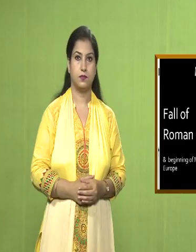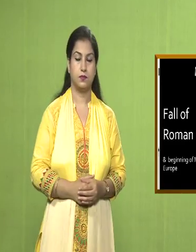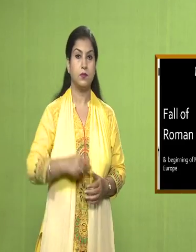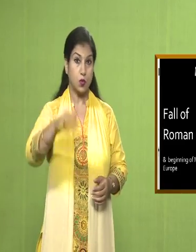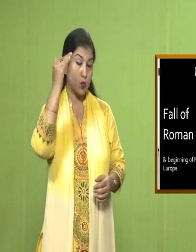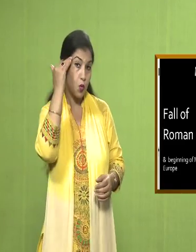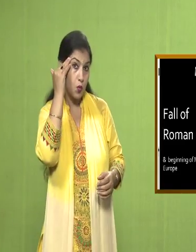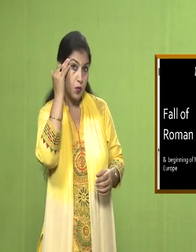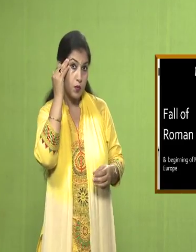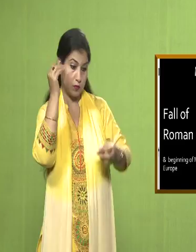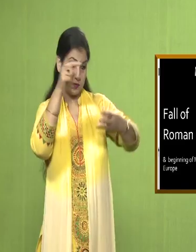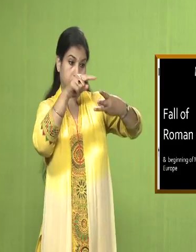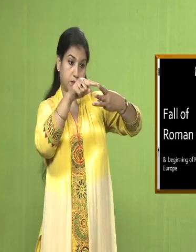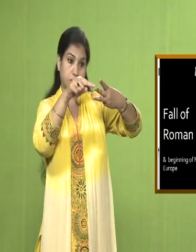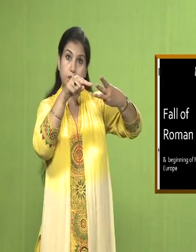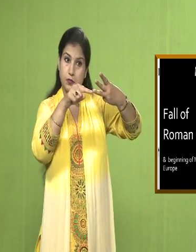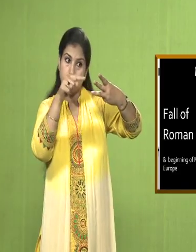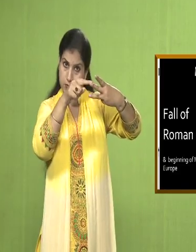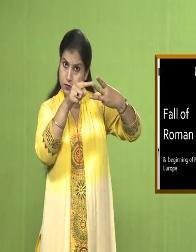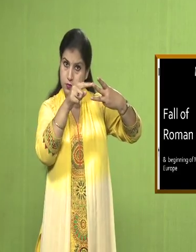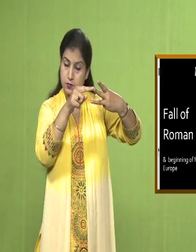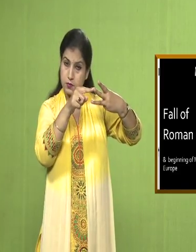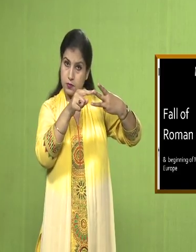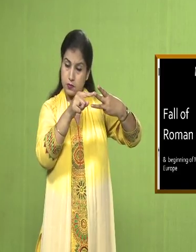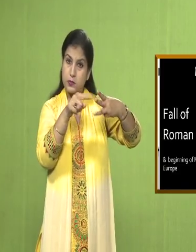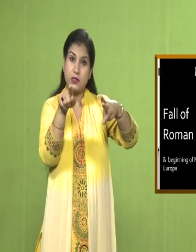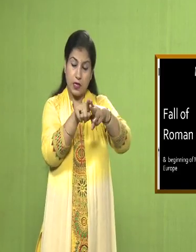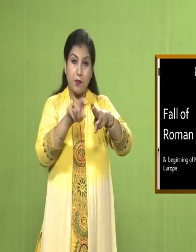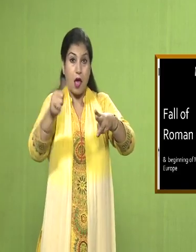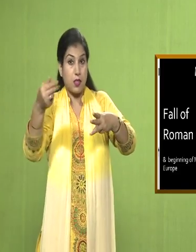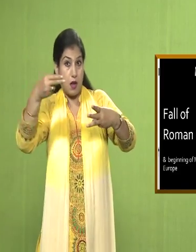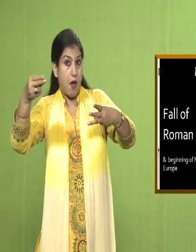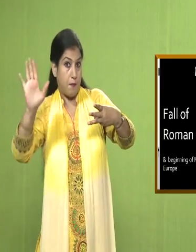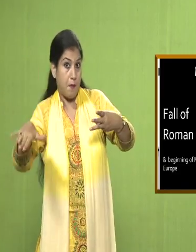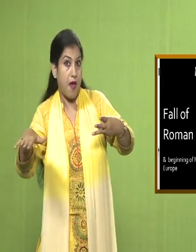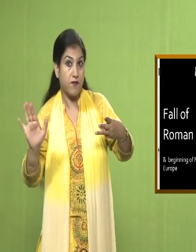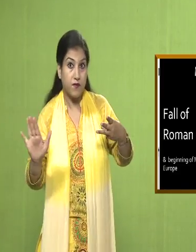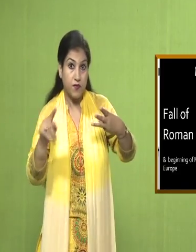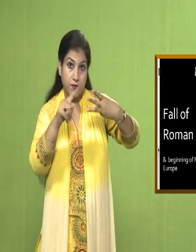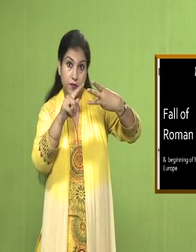Do you know that this period is known by other names also?